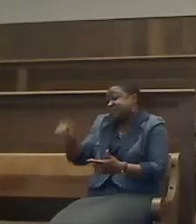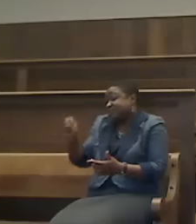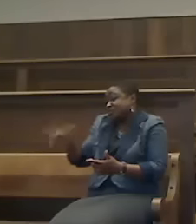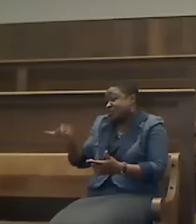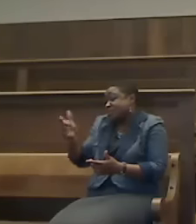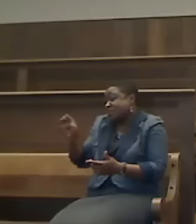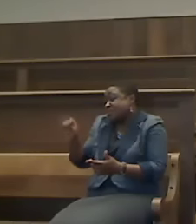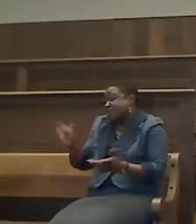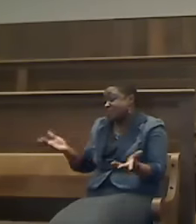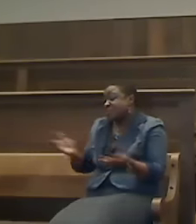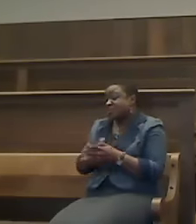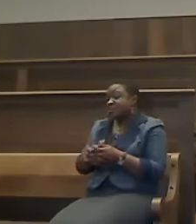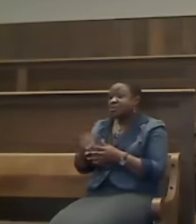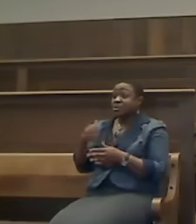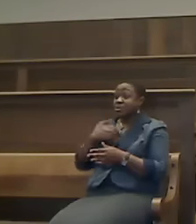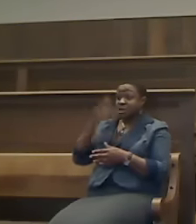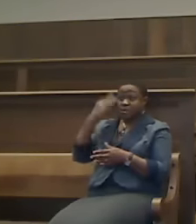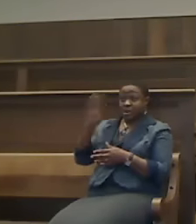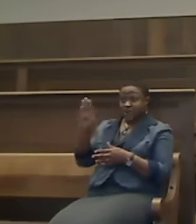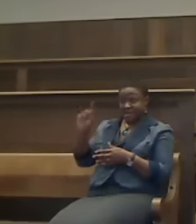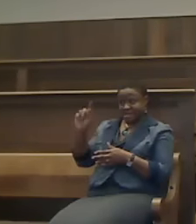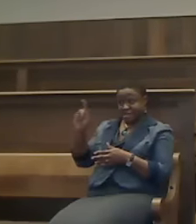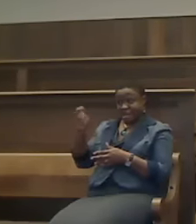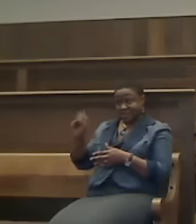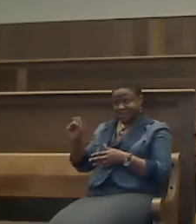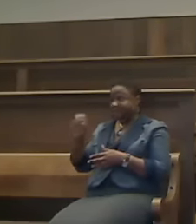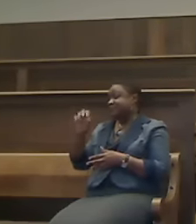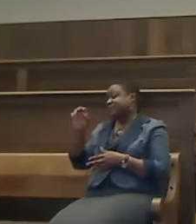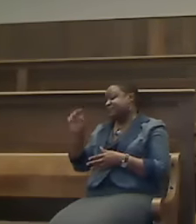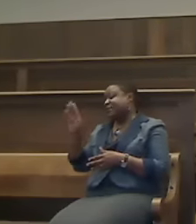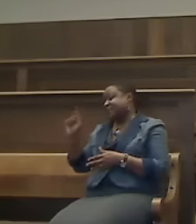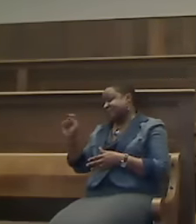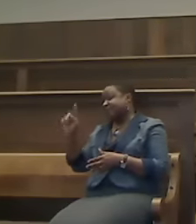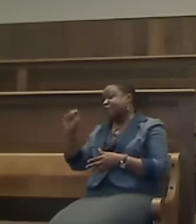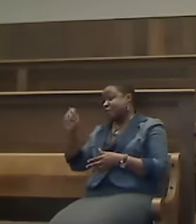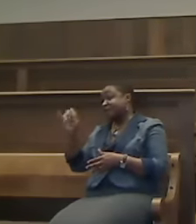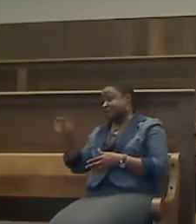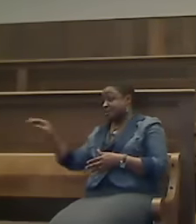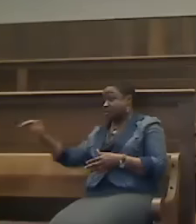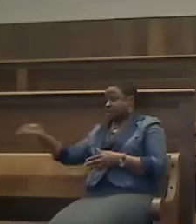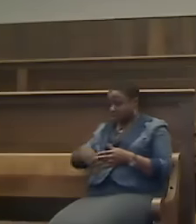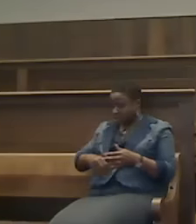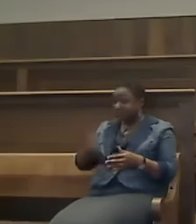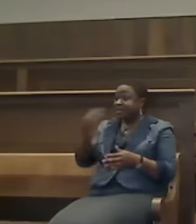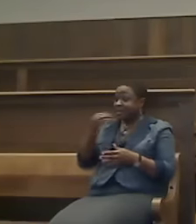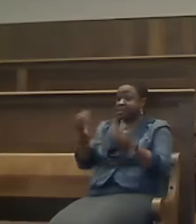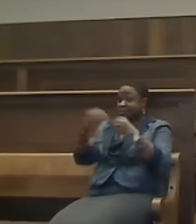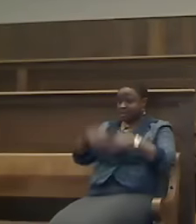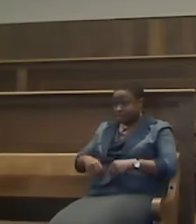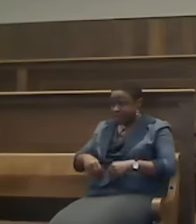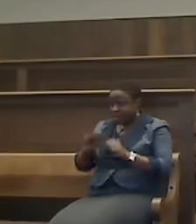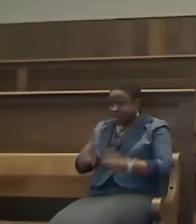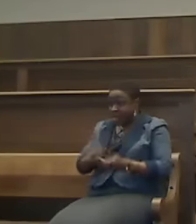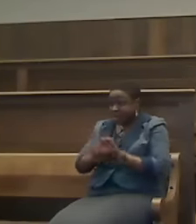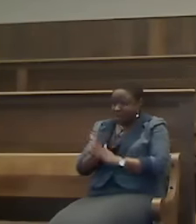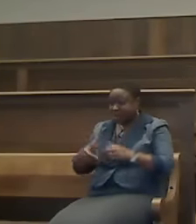We don't know if the Bt toxin gene transfers to gut bacteria, turning it into a living pesticide factory, because they didn't study that. They pulled